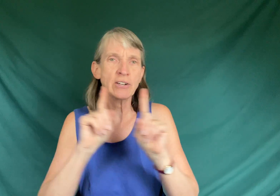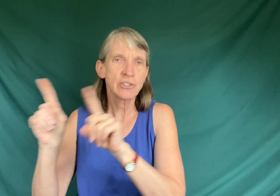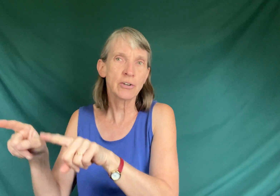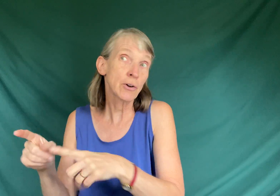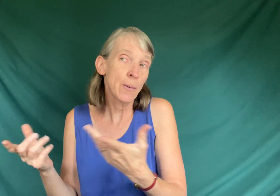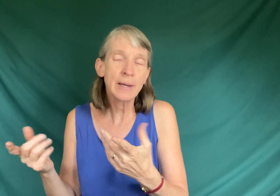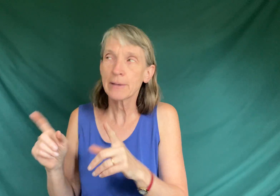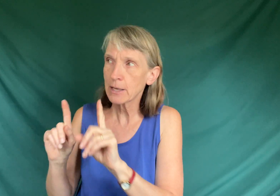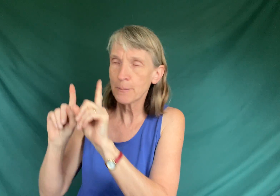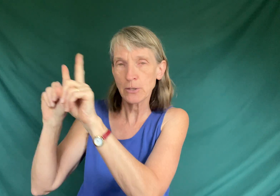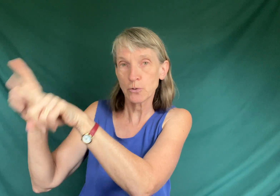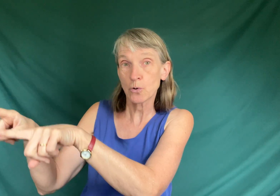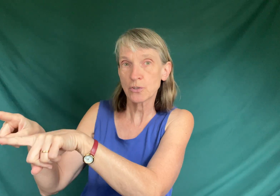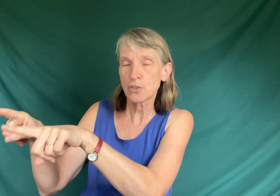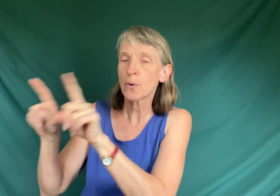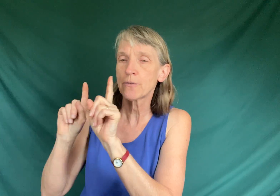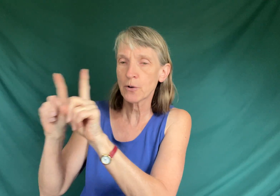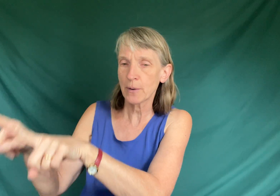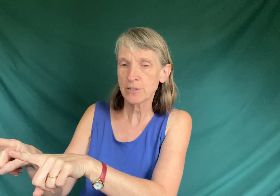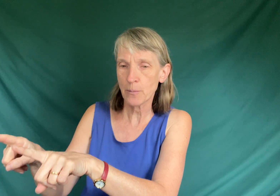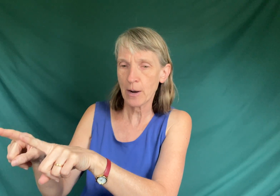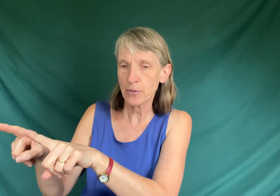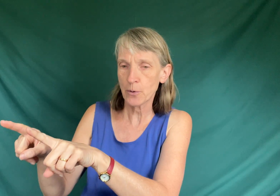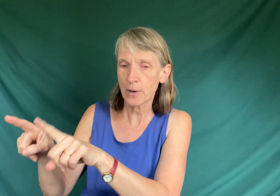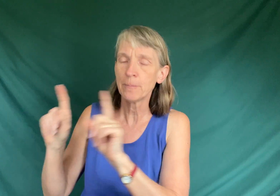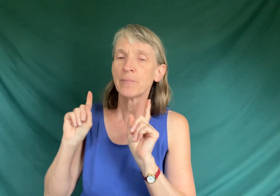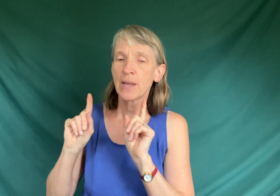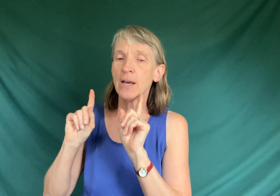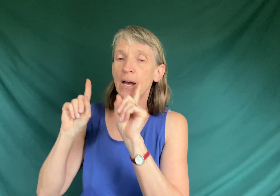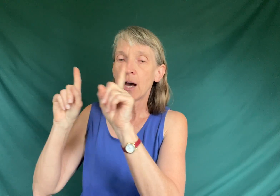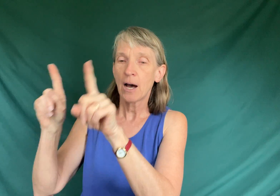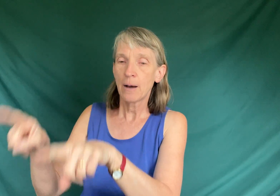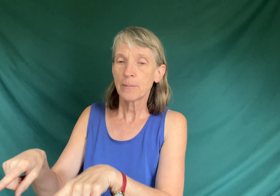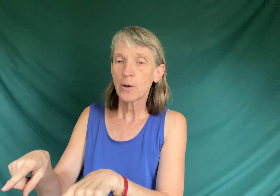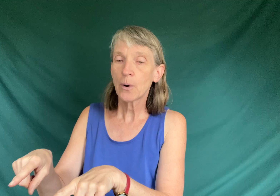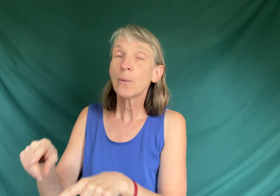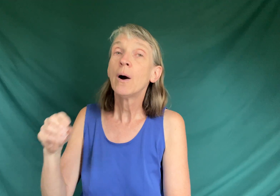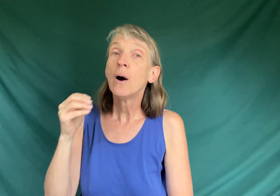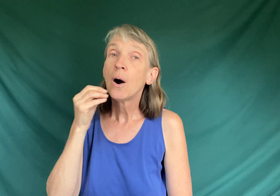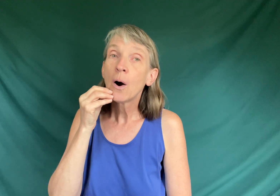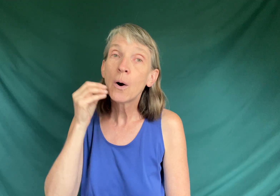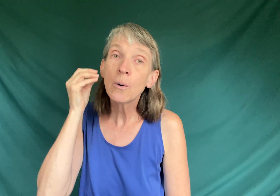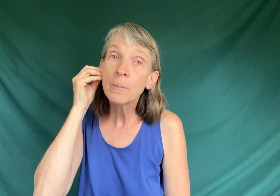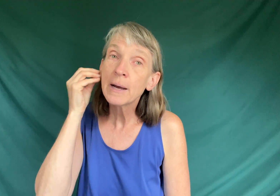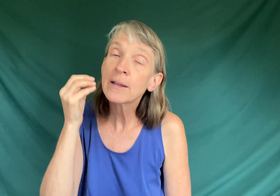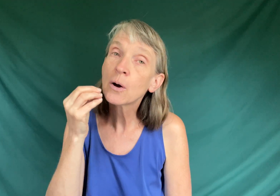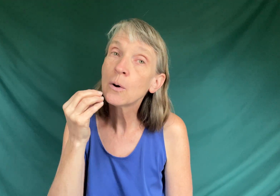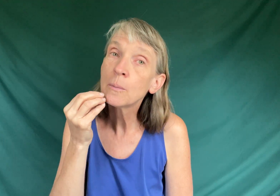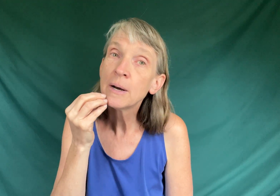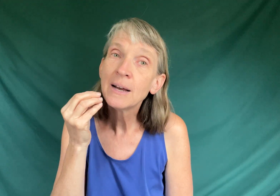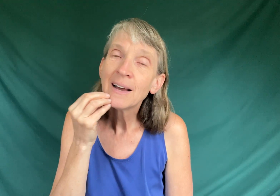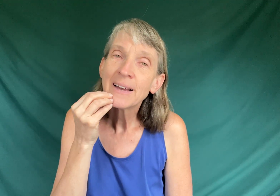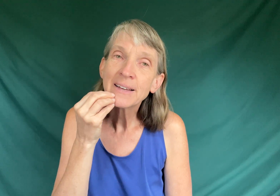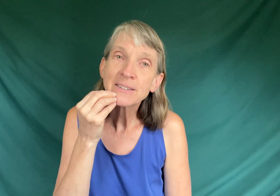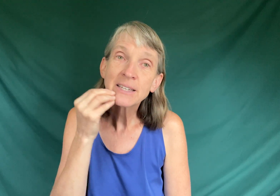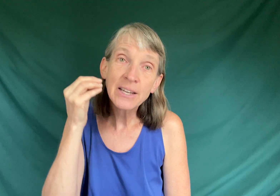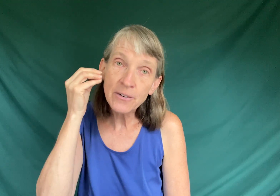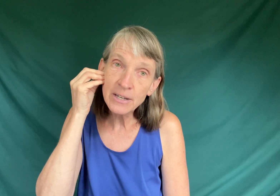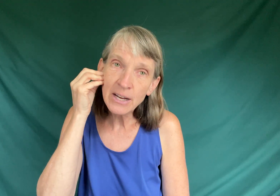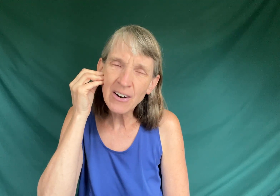that you're going. Like you might do it towards the door if you're going somewhere out the door. Go home. And home is here and here. I think